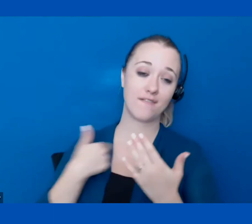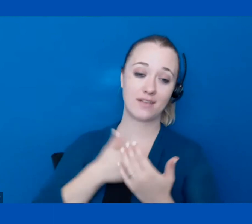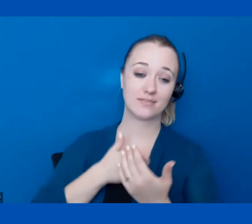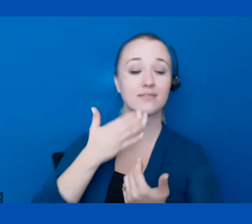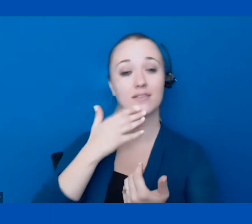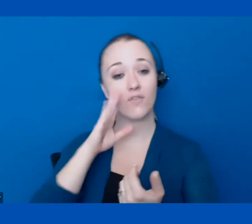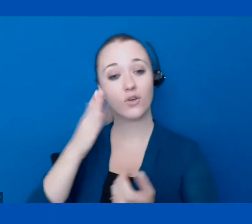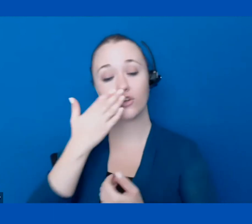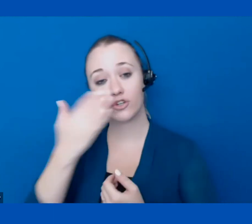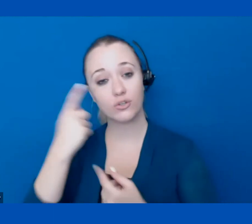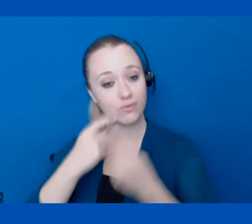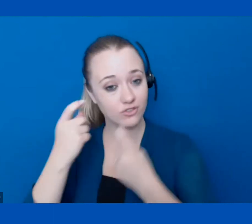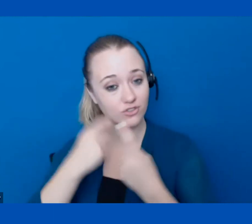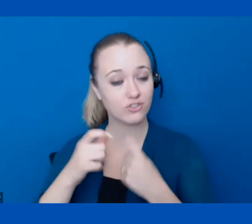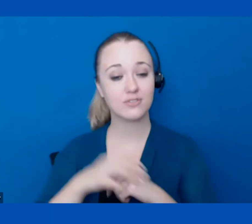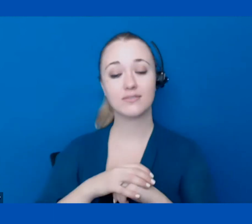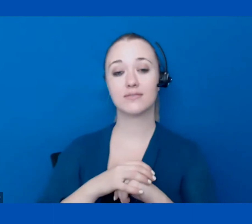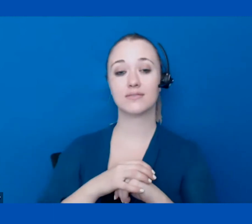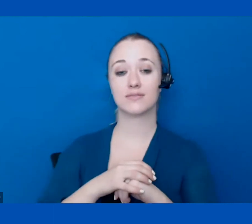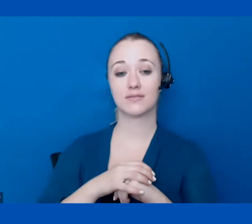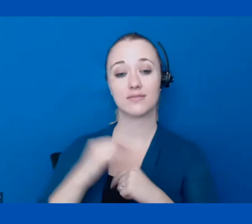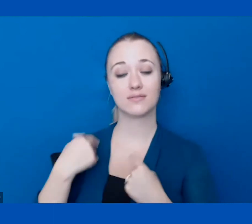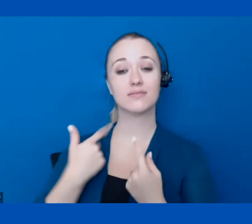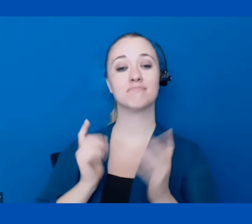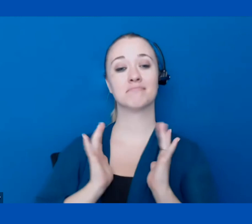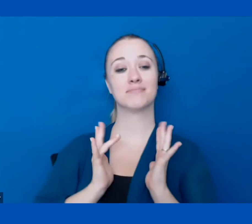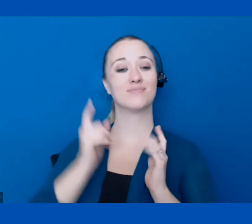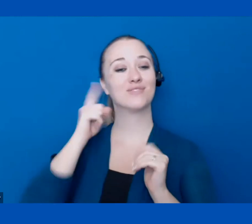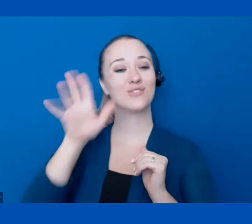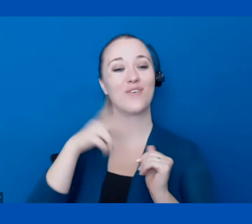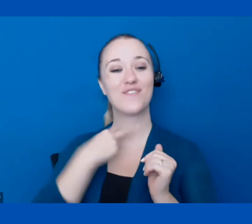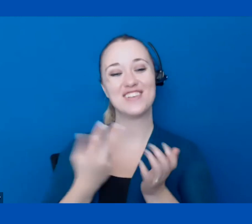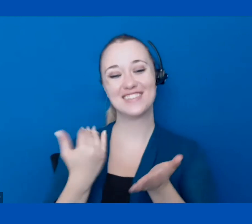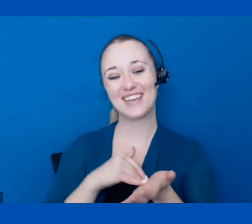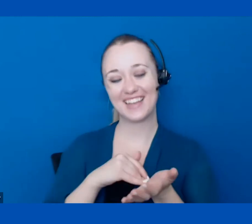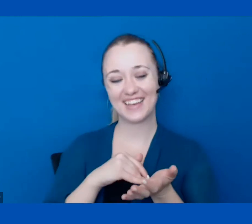questions. It was really nice to hear your voices again.